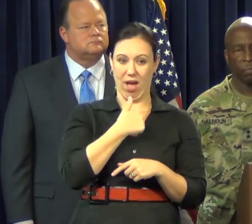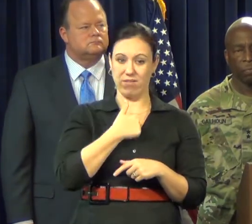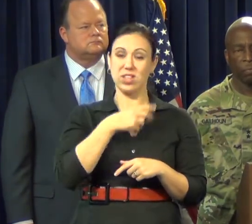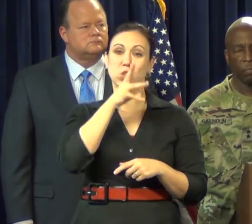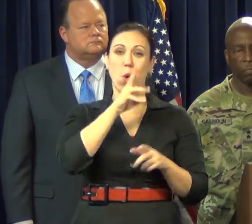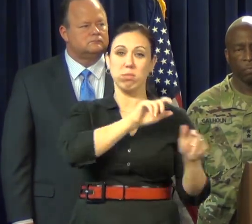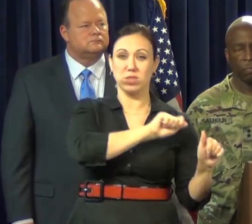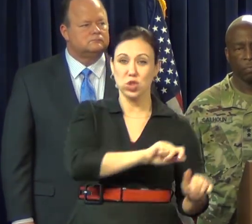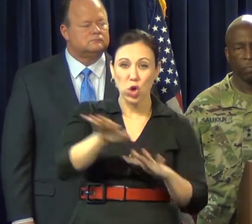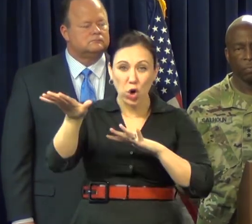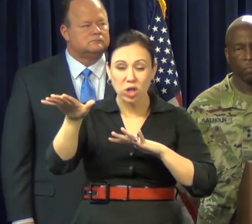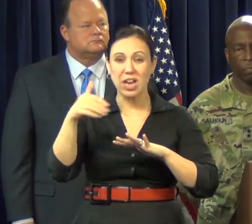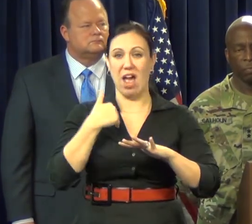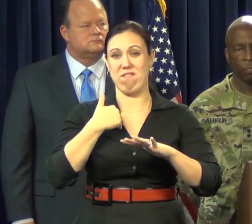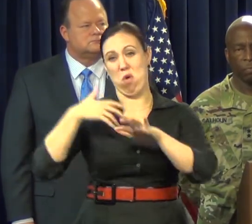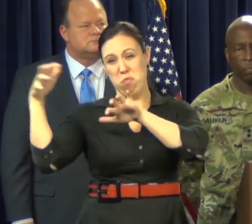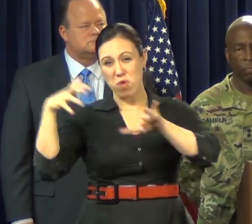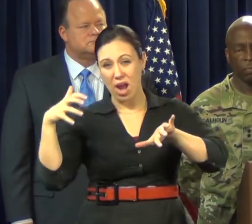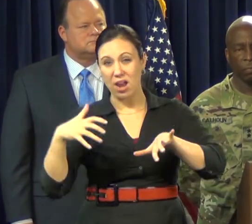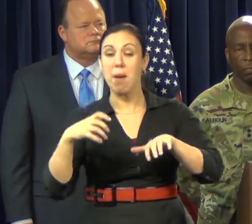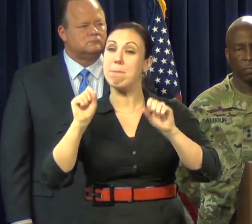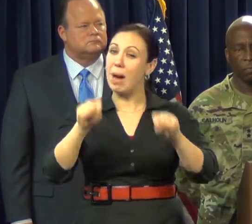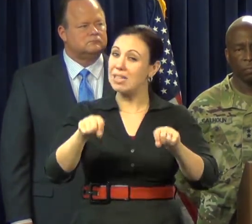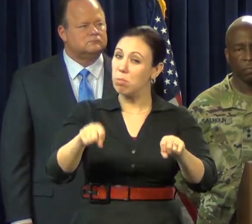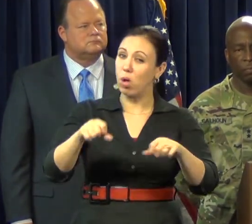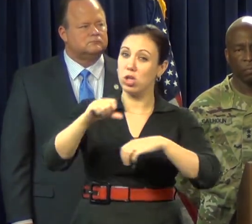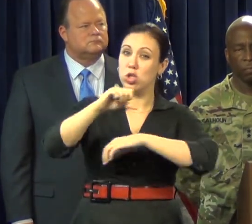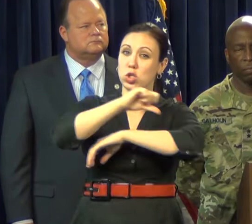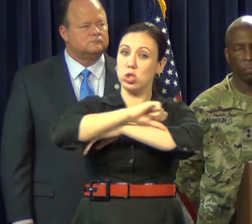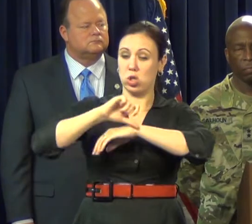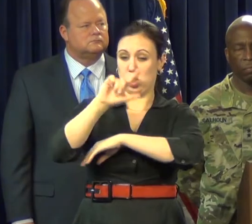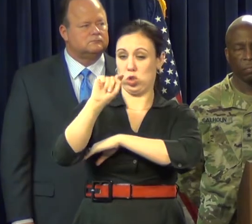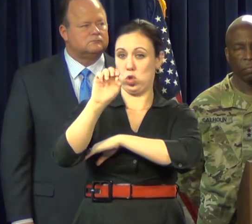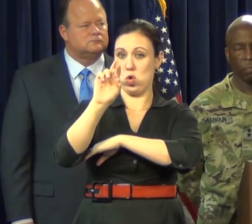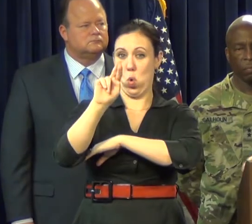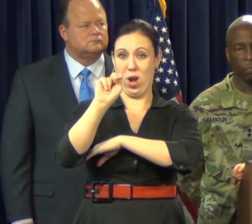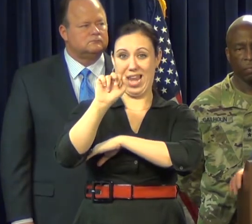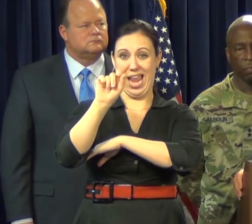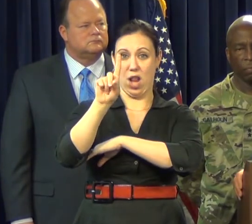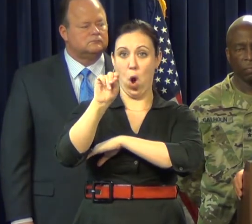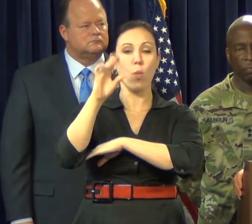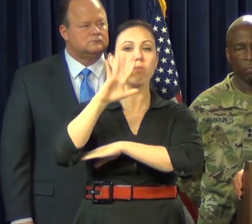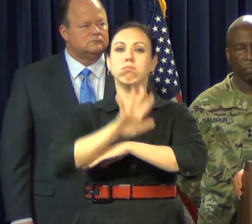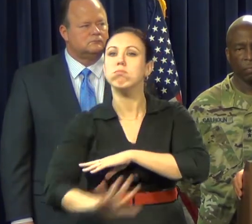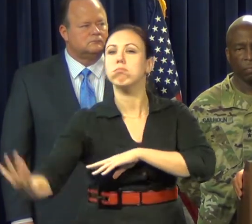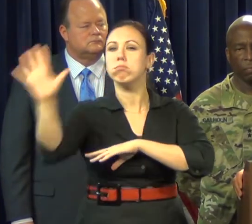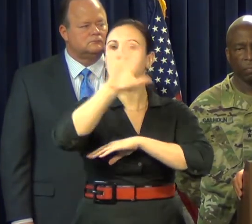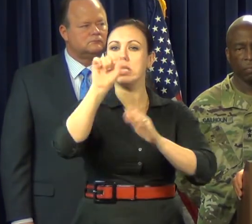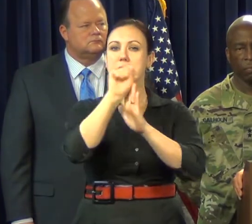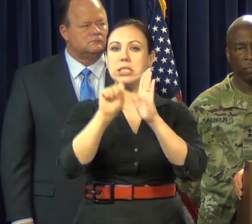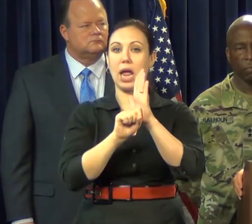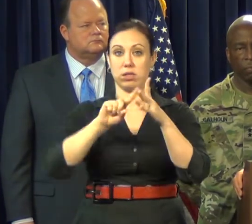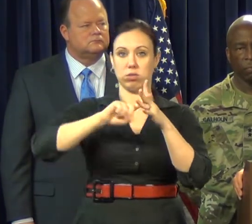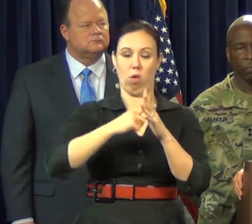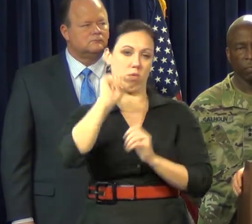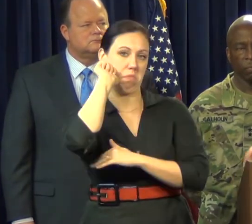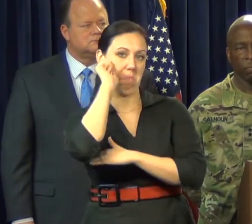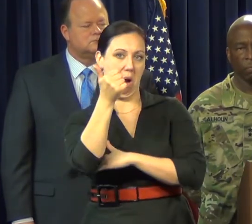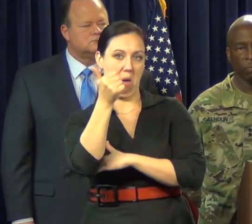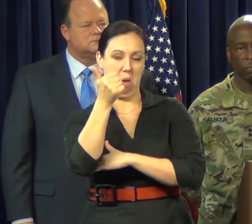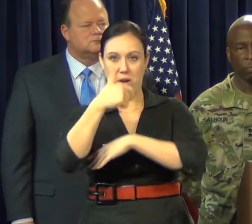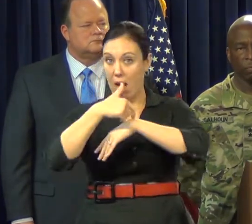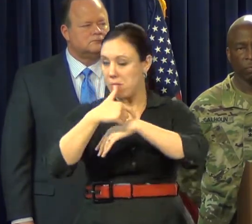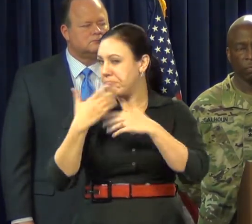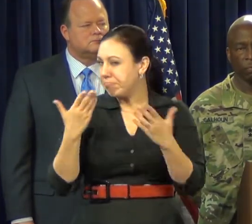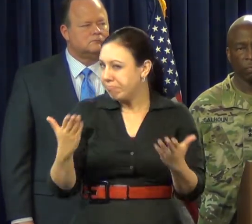we're going to have rain, we have the risk of tornado, and this is going to go across the state. It's going to start sometime tomorrow, and it is